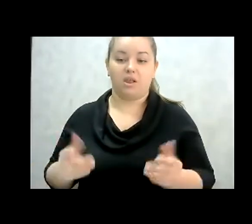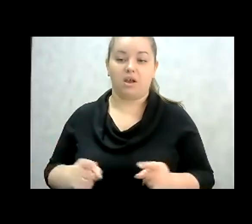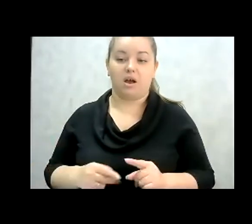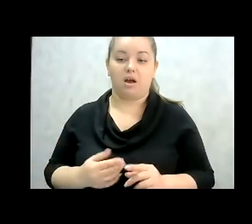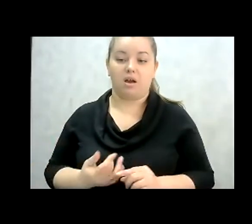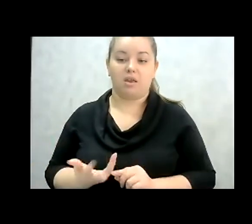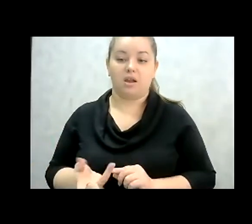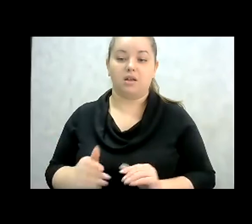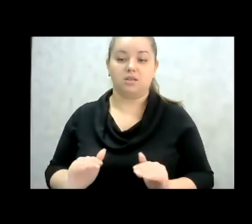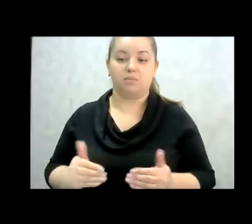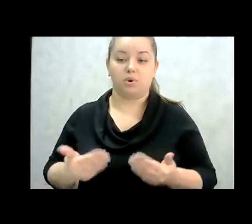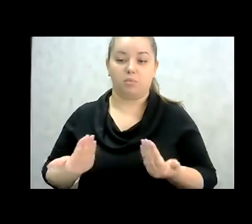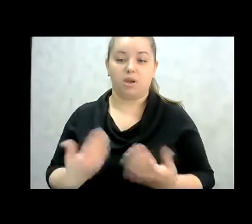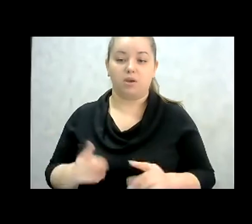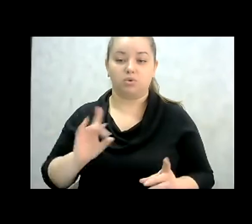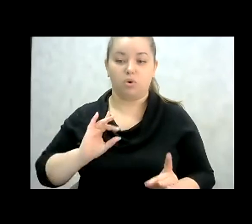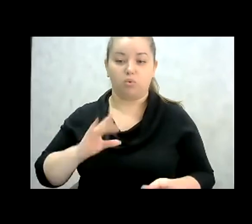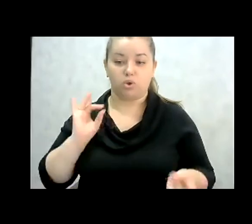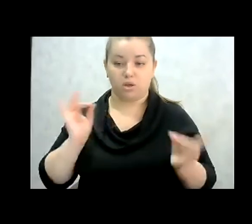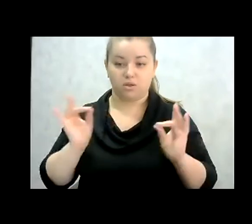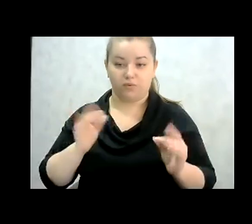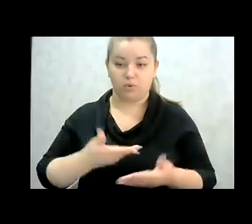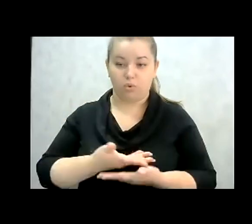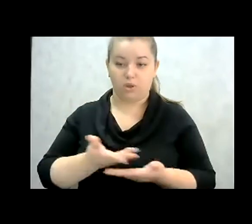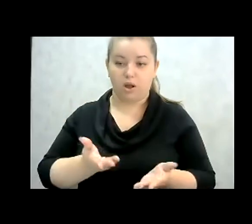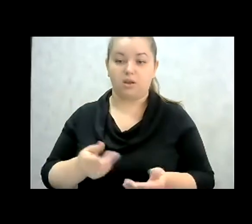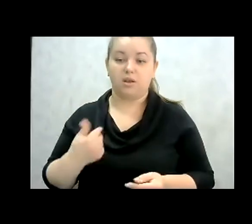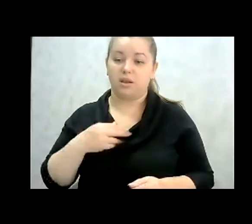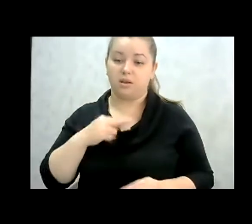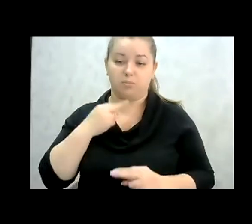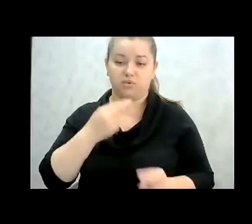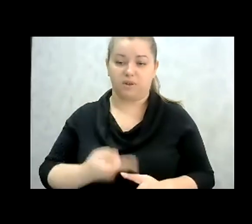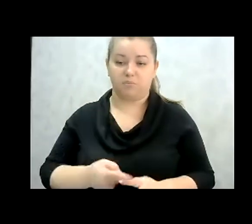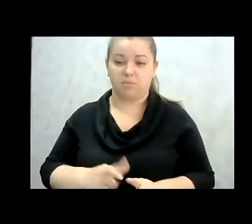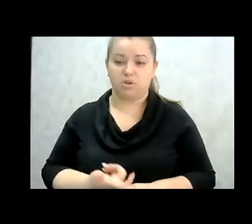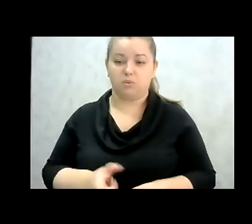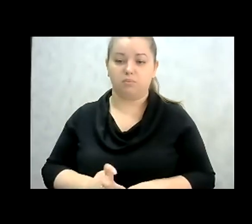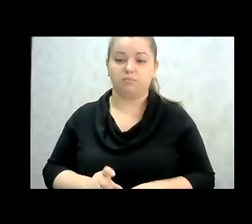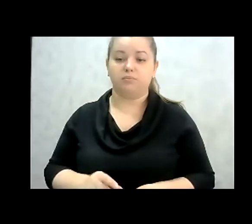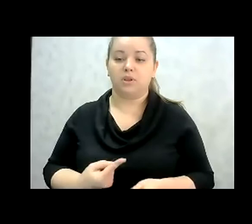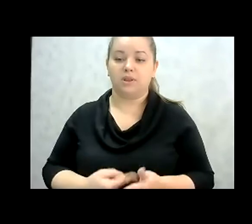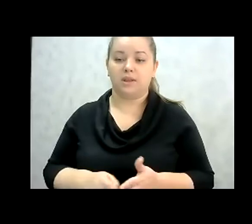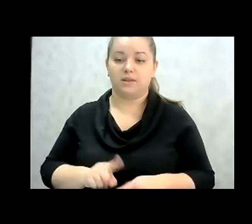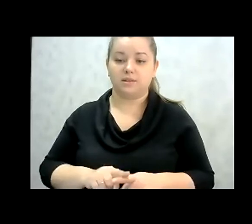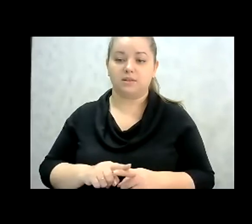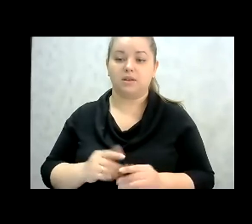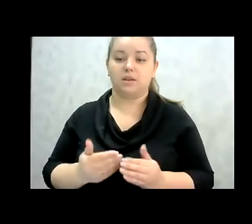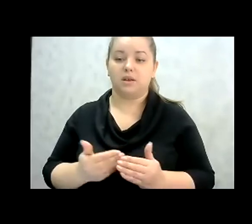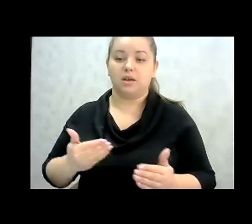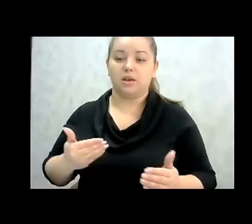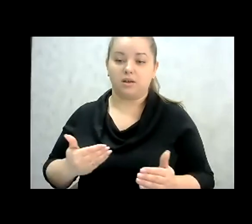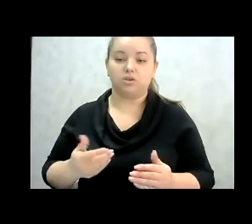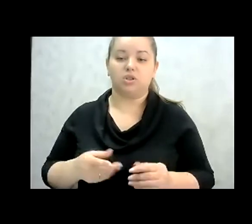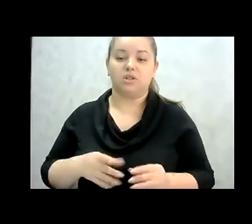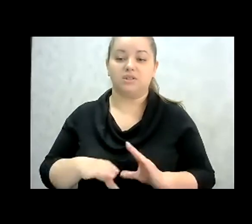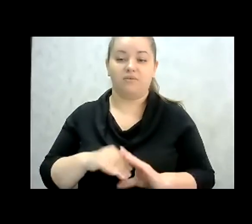controversies. There are very many different proposals. I'm not going to speak about them in detail.